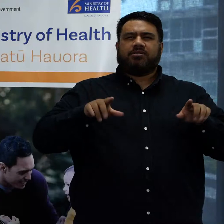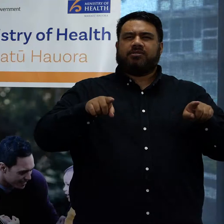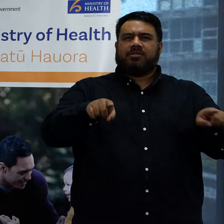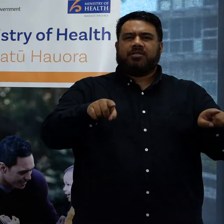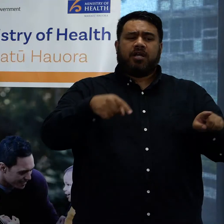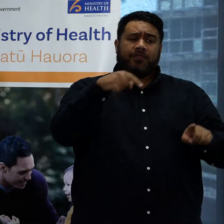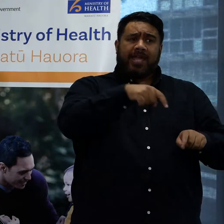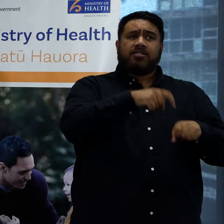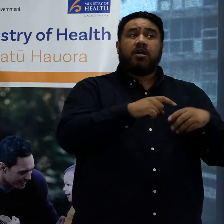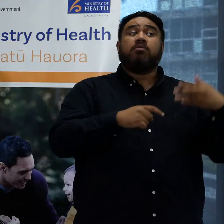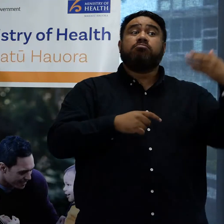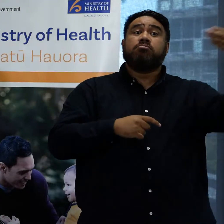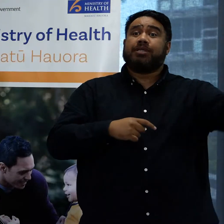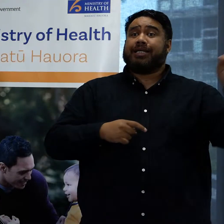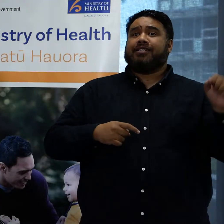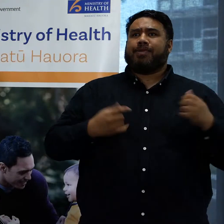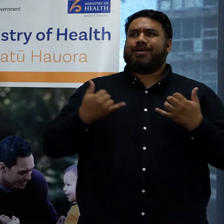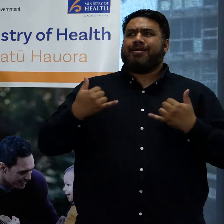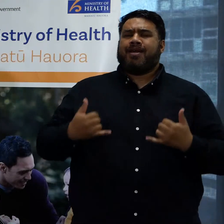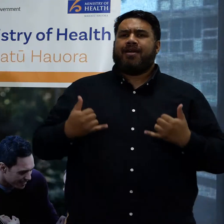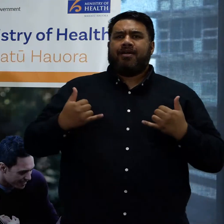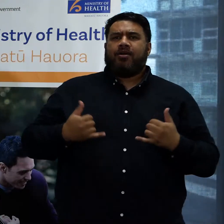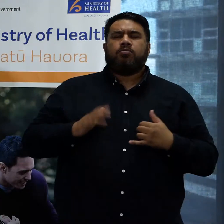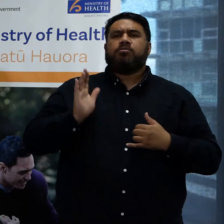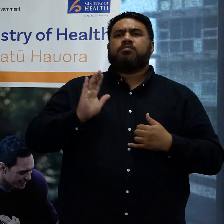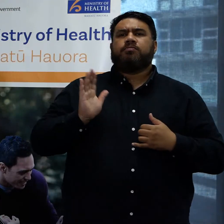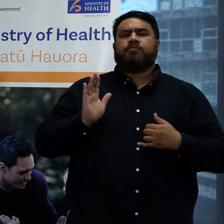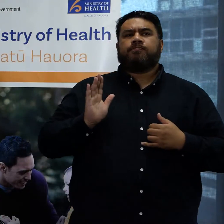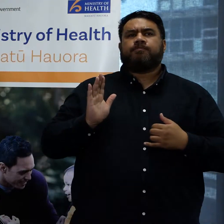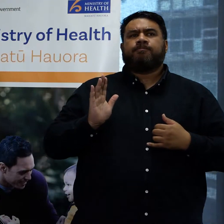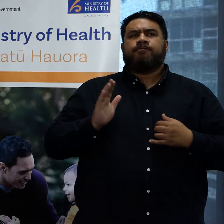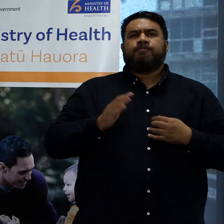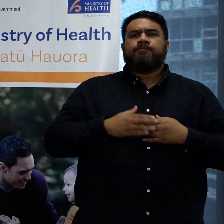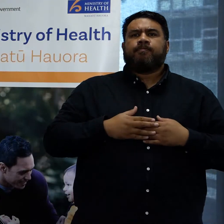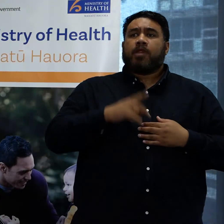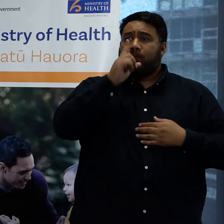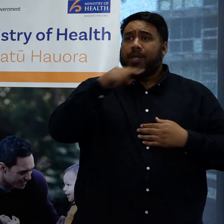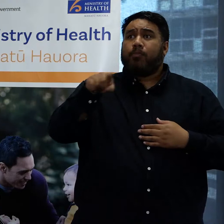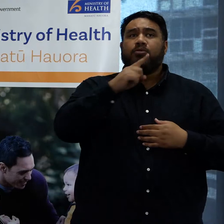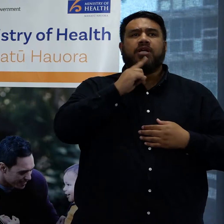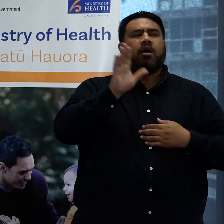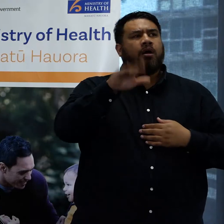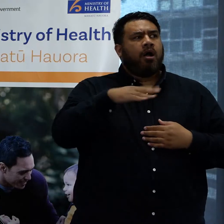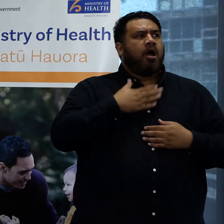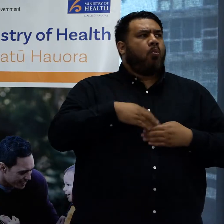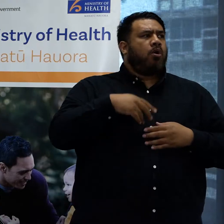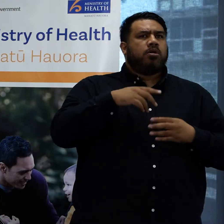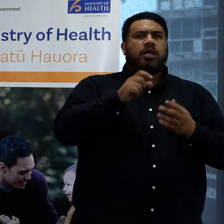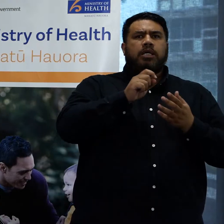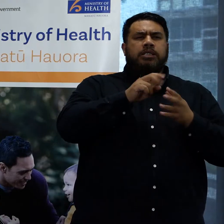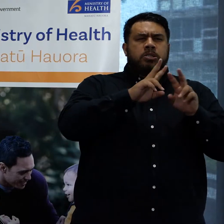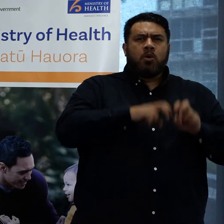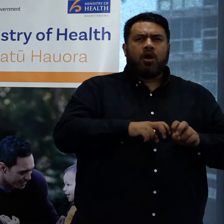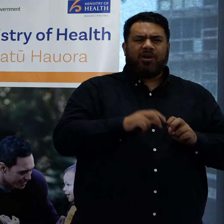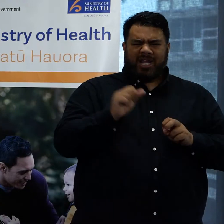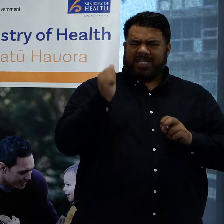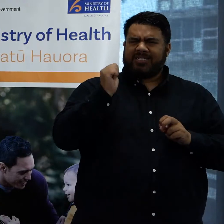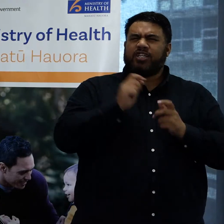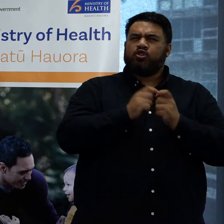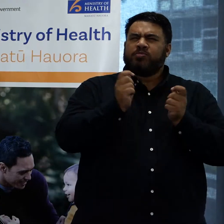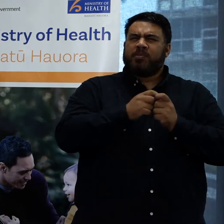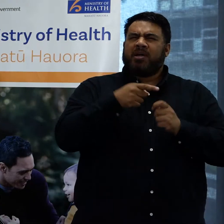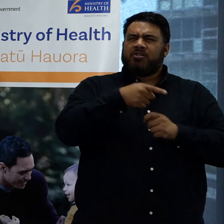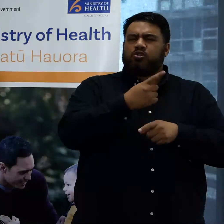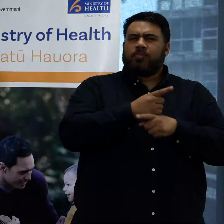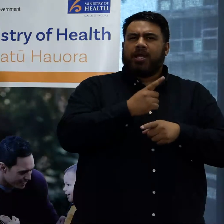that. However, the inquiry that's been the inquiry that's been called for example, in the journal article that was published yesterday, is